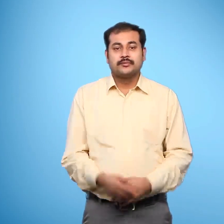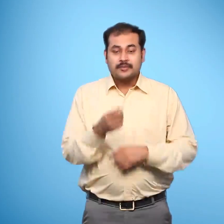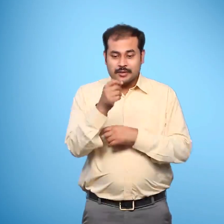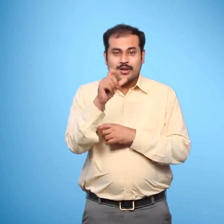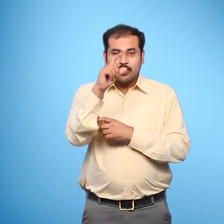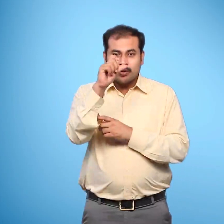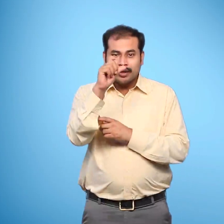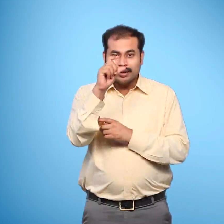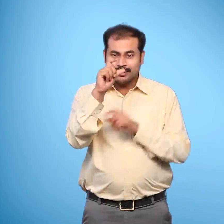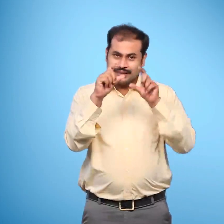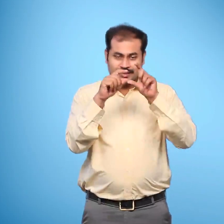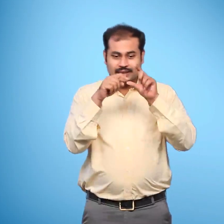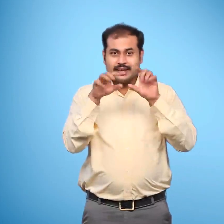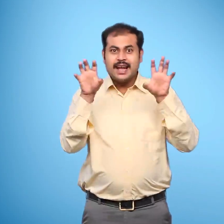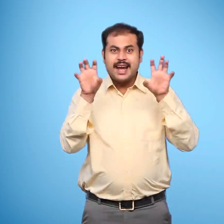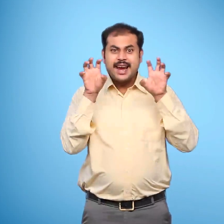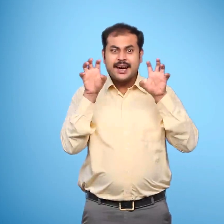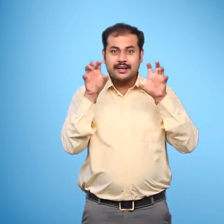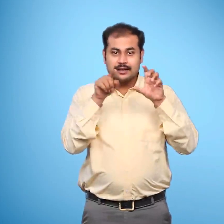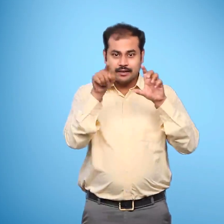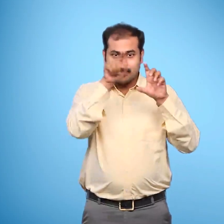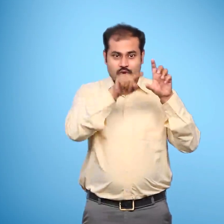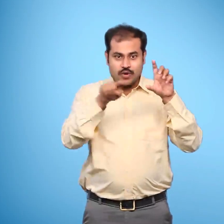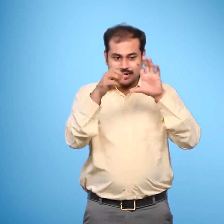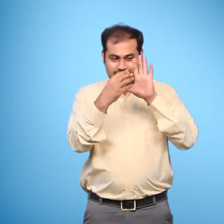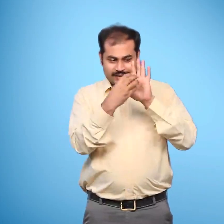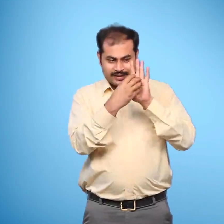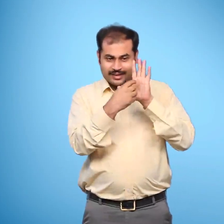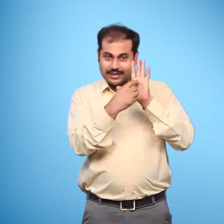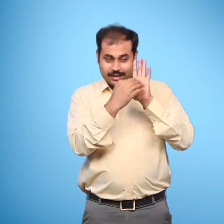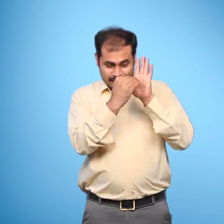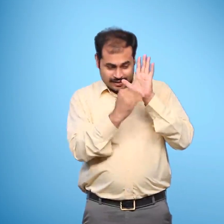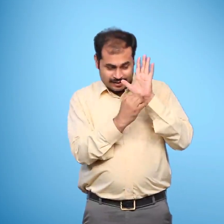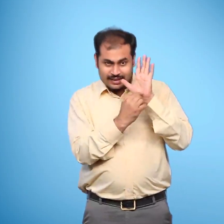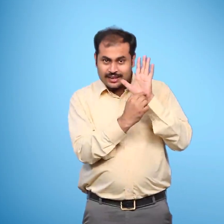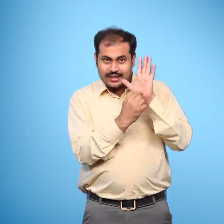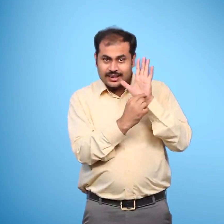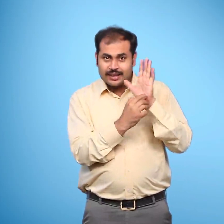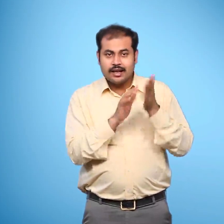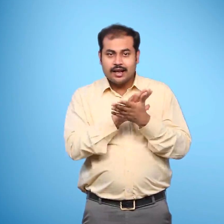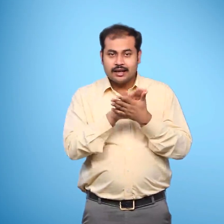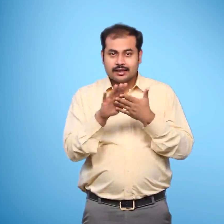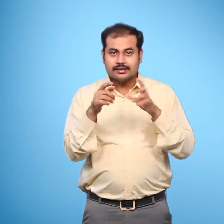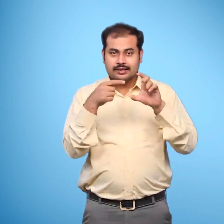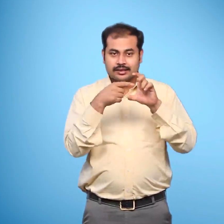The word heads is written below the lion emblem face picture of the coin.